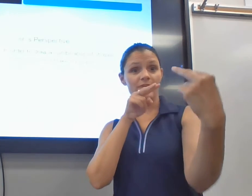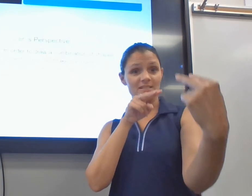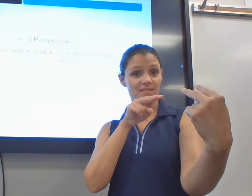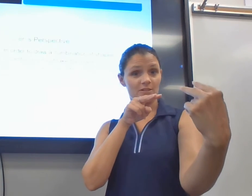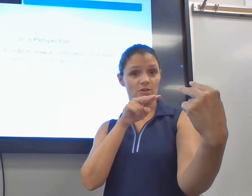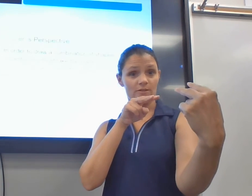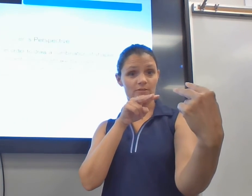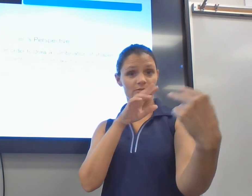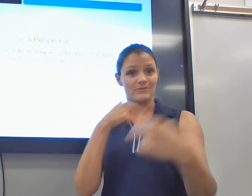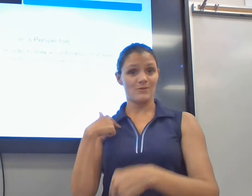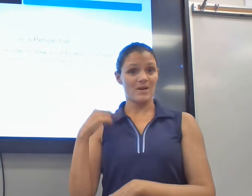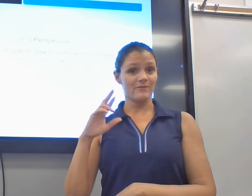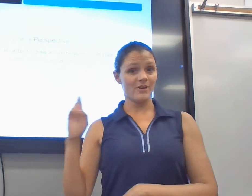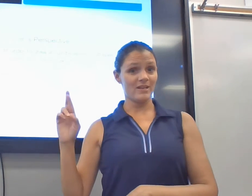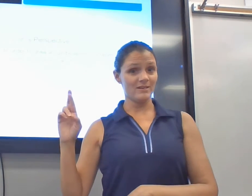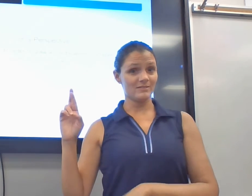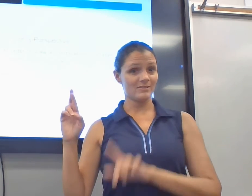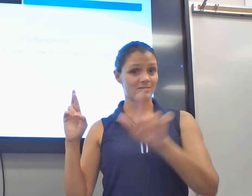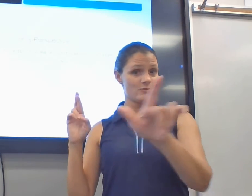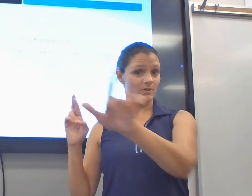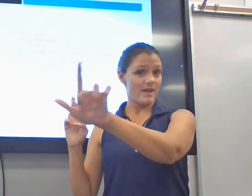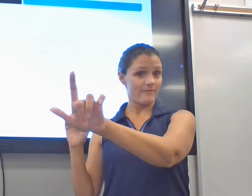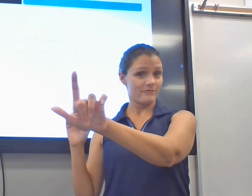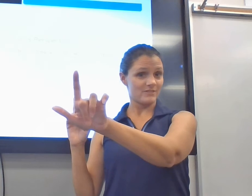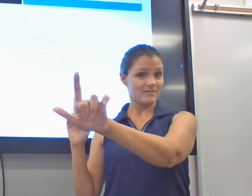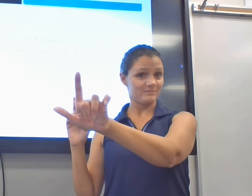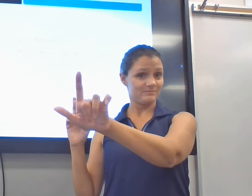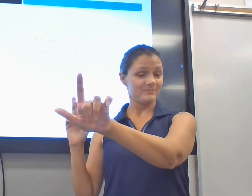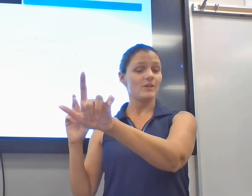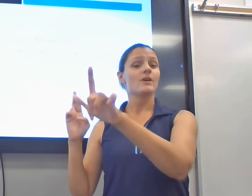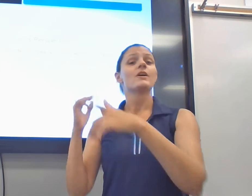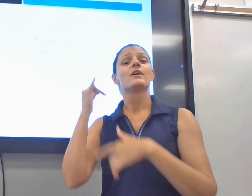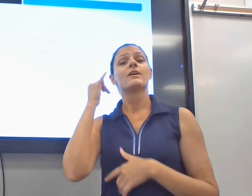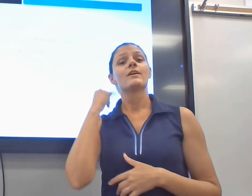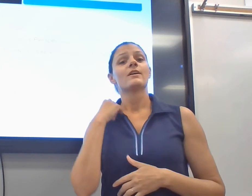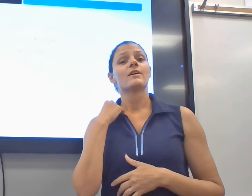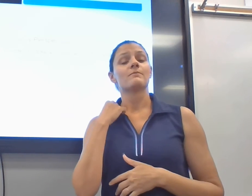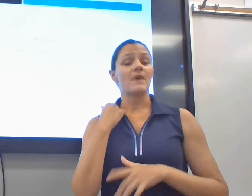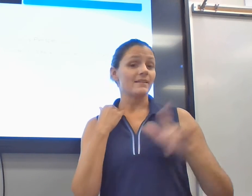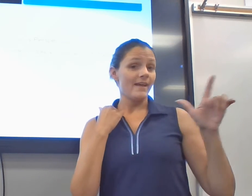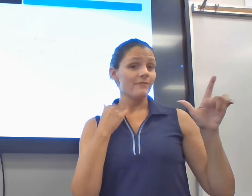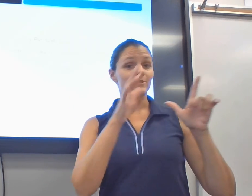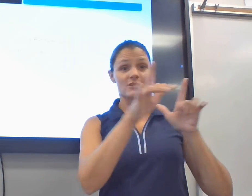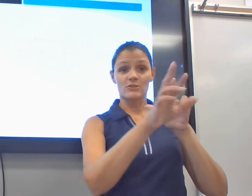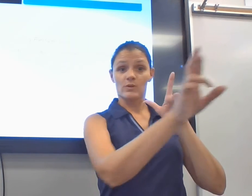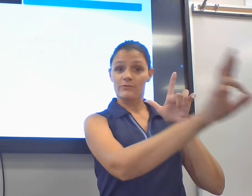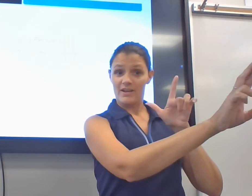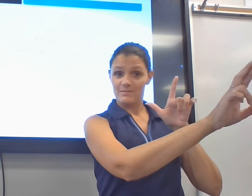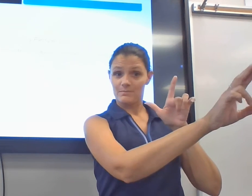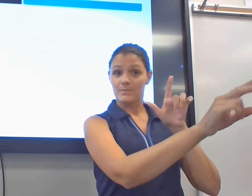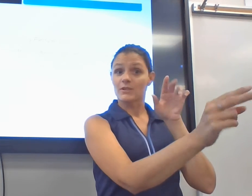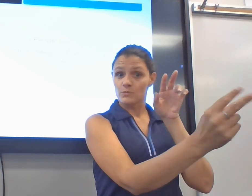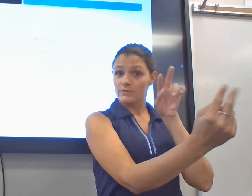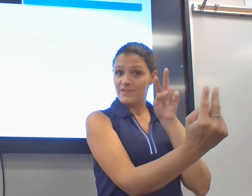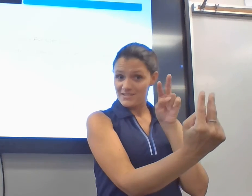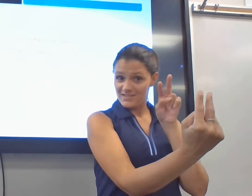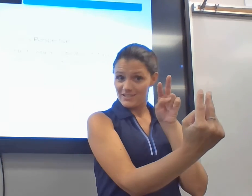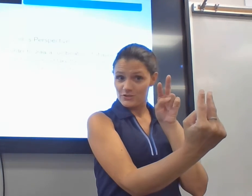facing each other, so my right is your left. My left is your right, because we're facing each